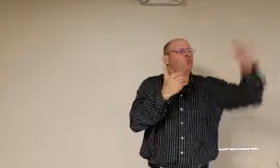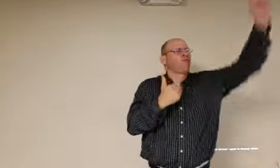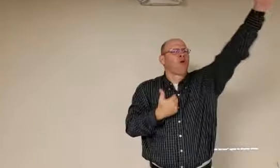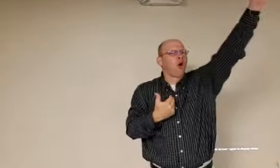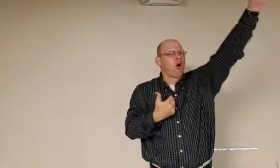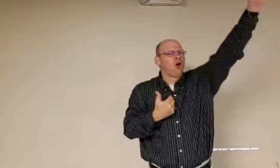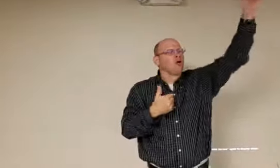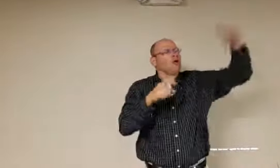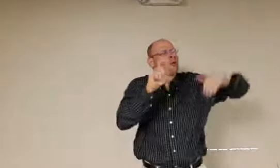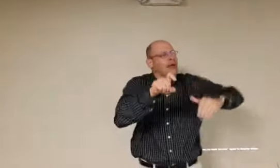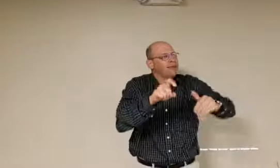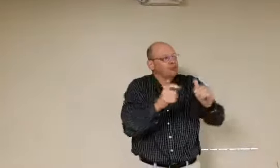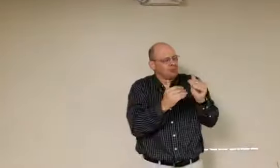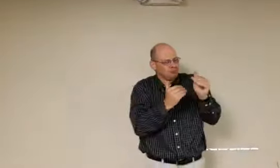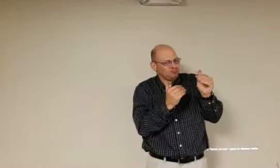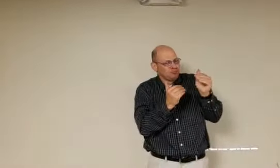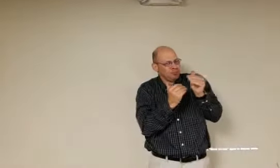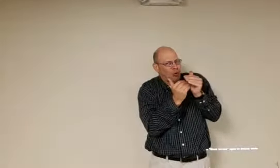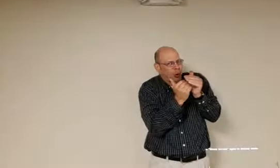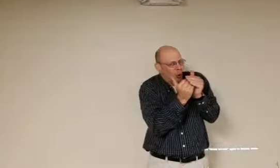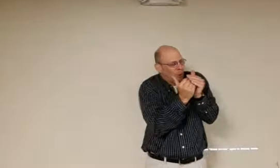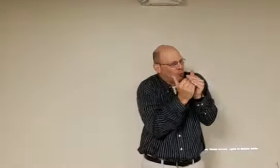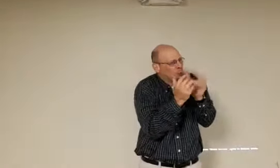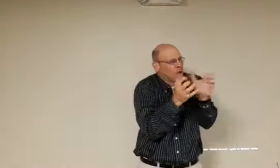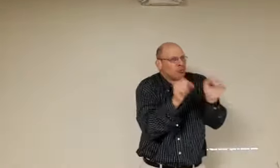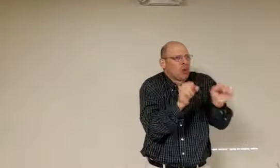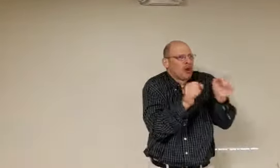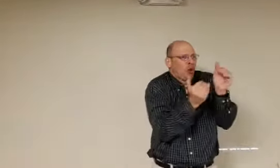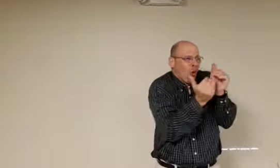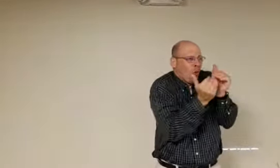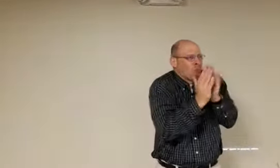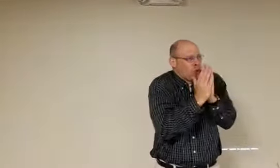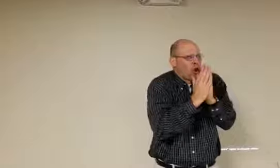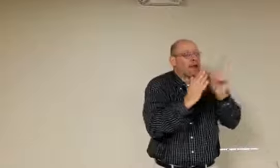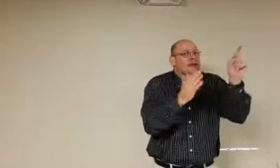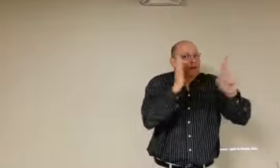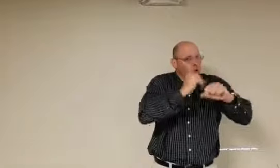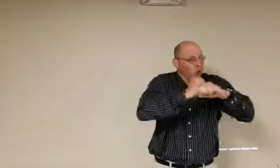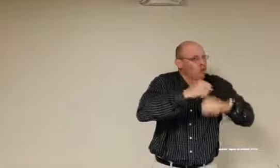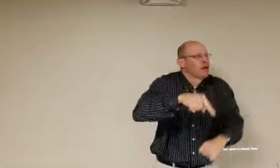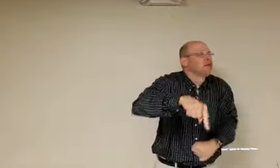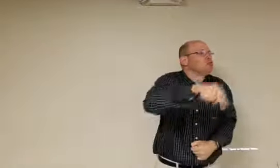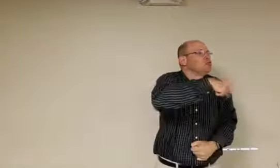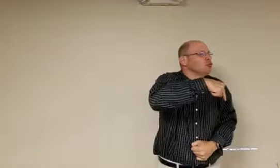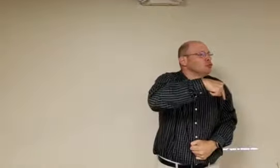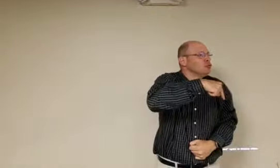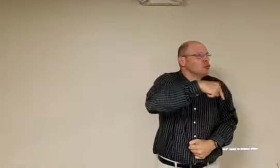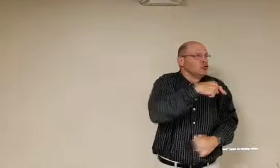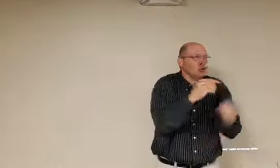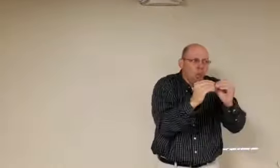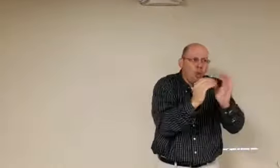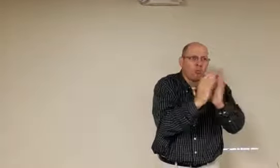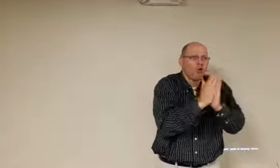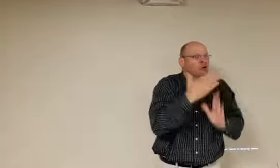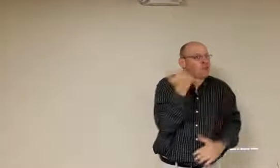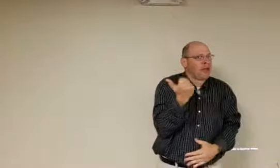praying, oh God. He's going to be farther away, but the more you pray, the closer he's going to be. He's going to protect us.